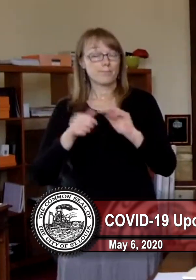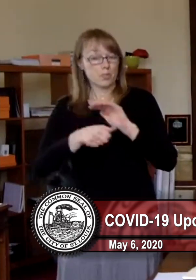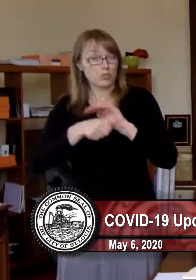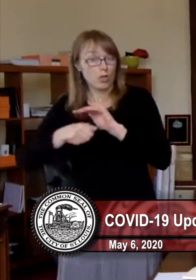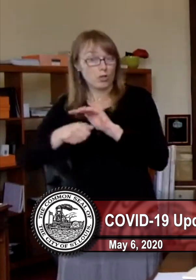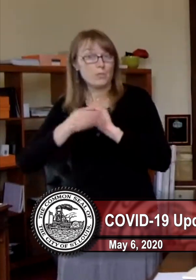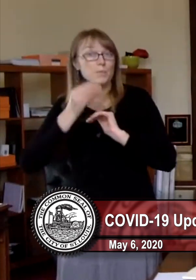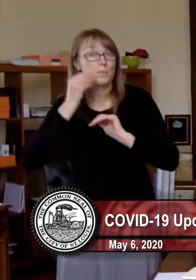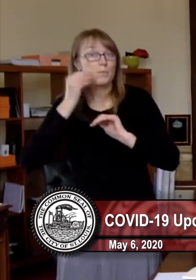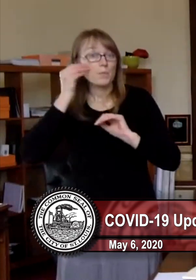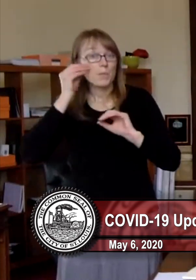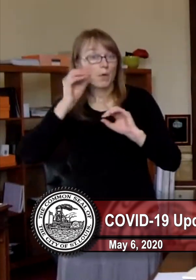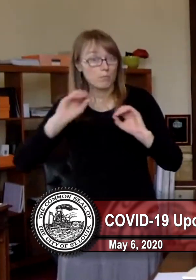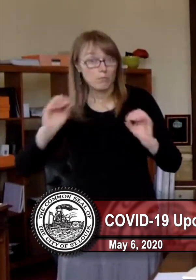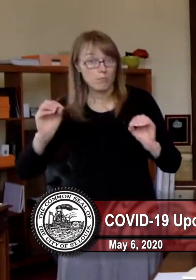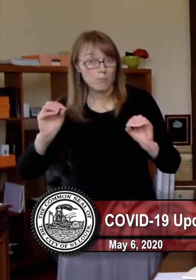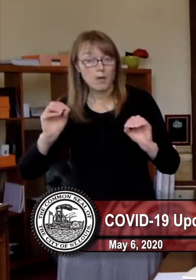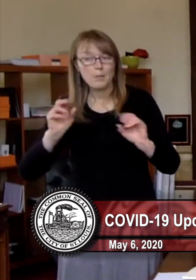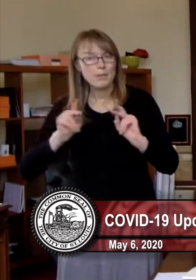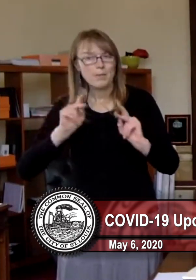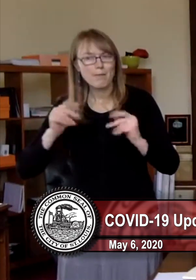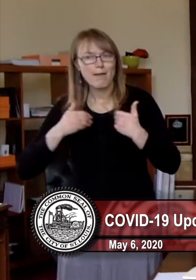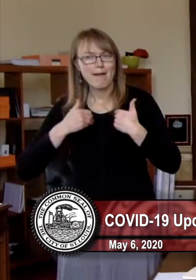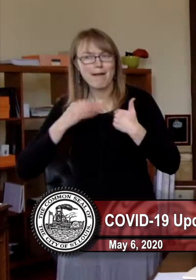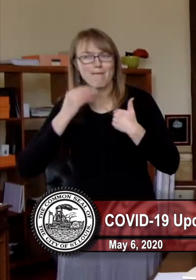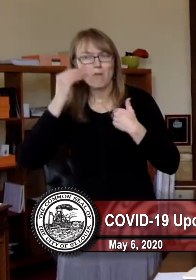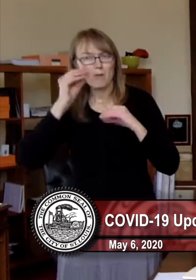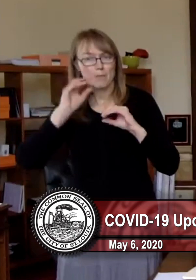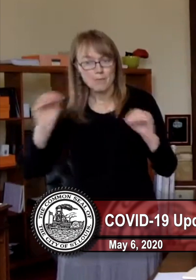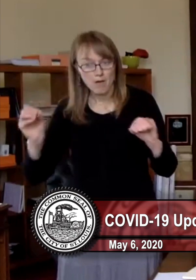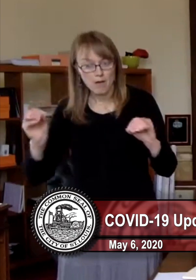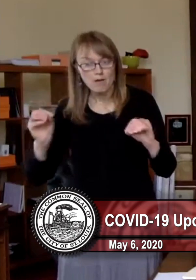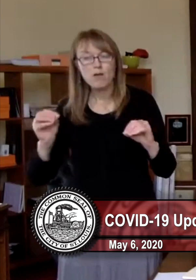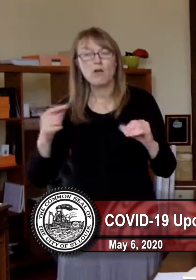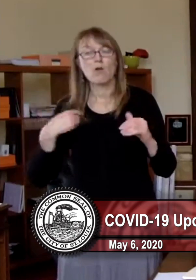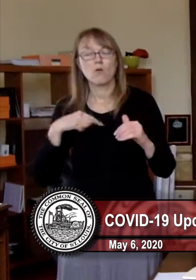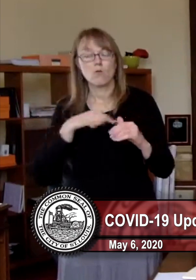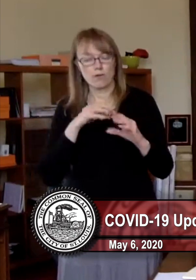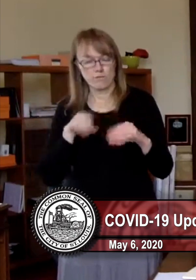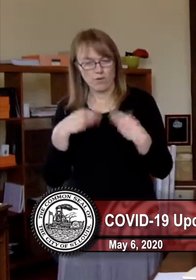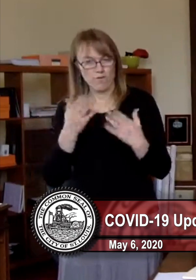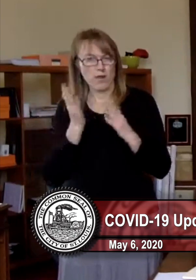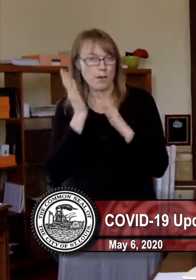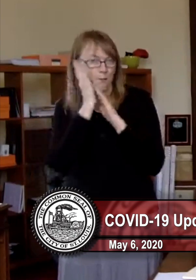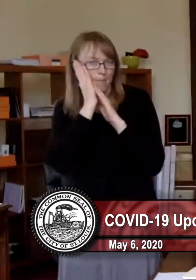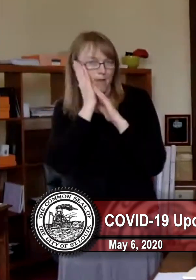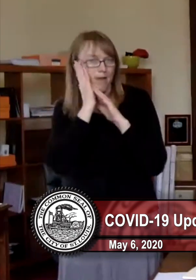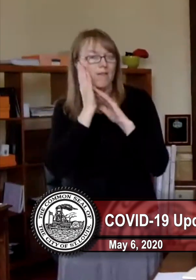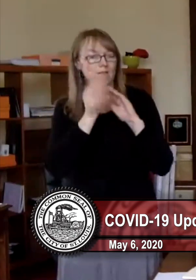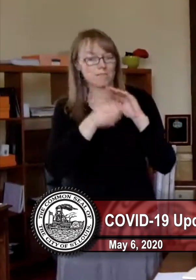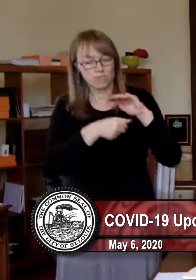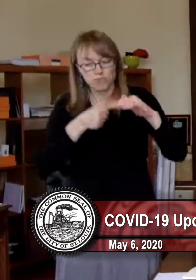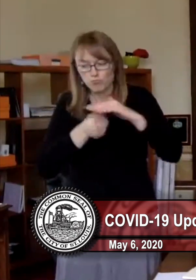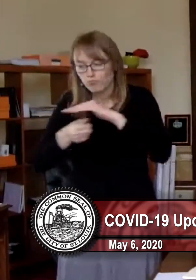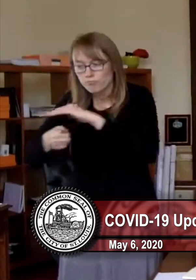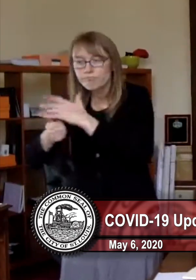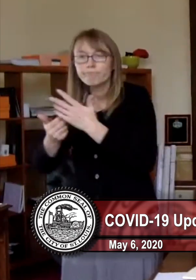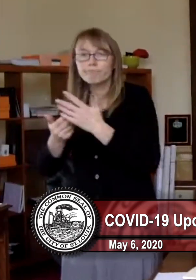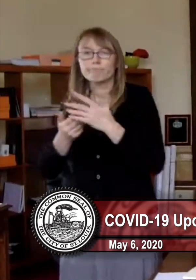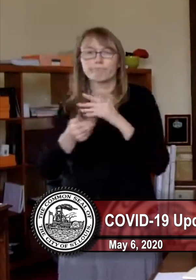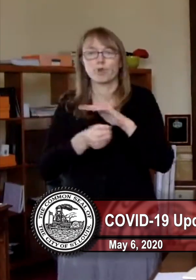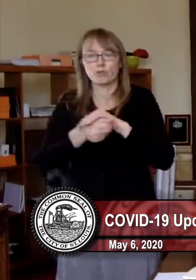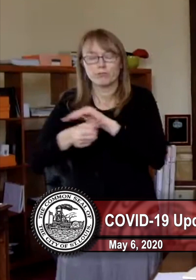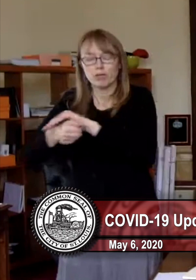that thing as well. We've incurred a lot of expenses with regard to PPE. We've incurred expenses with regard